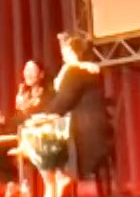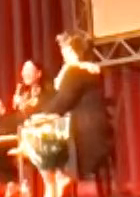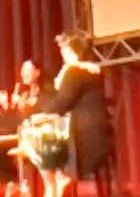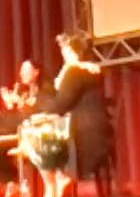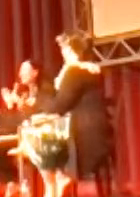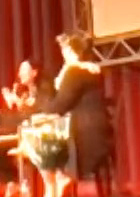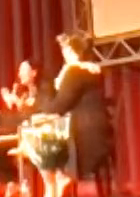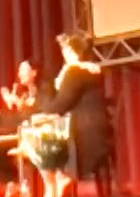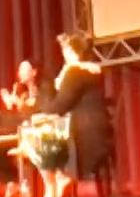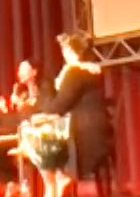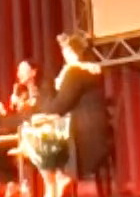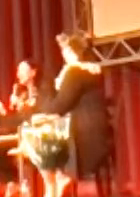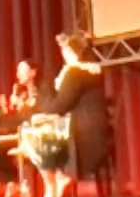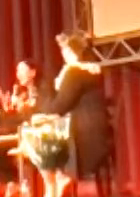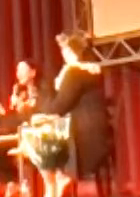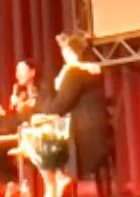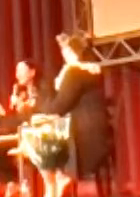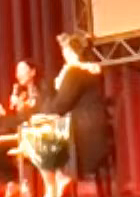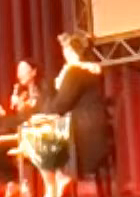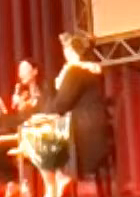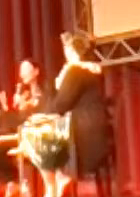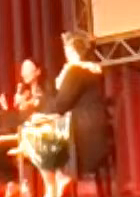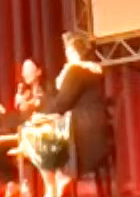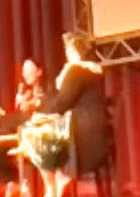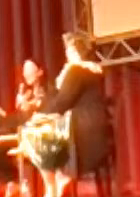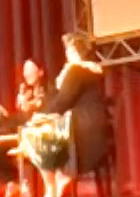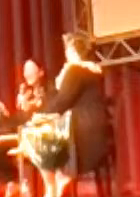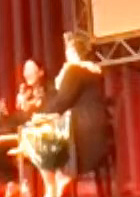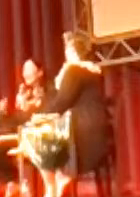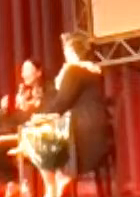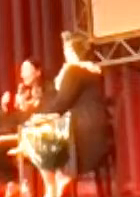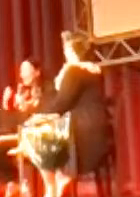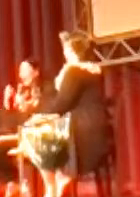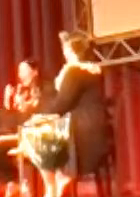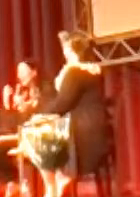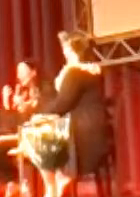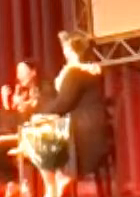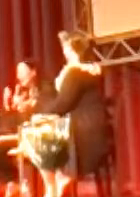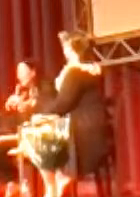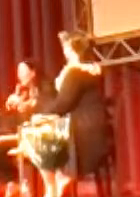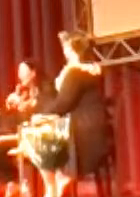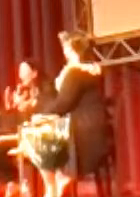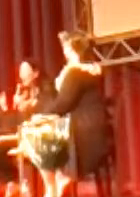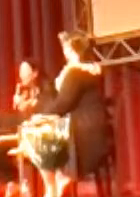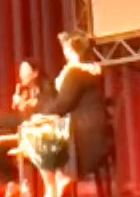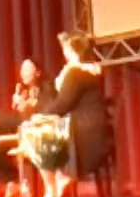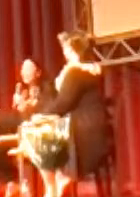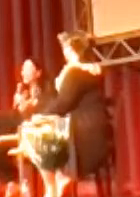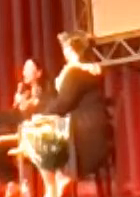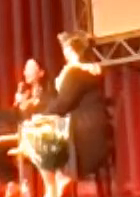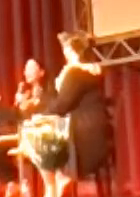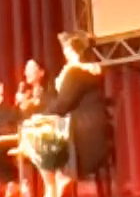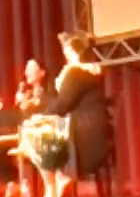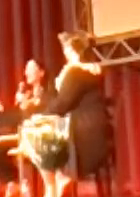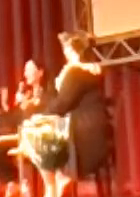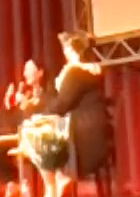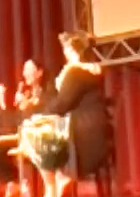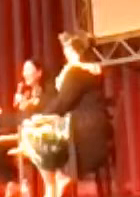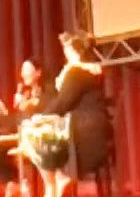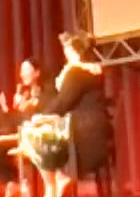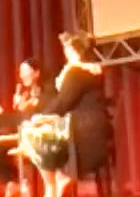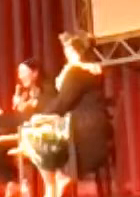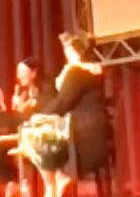know, is our culture bear, language culture bear for painting. And then we have all these folks have grown up, you